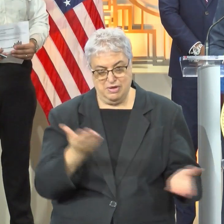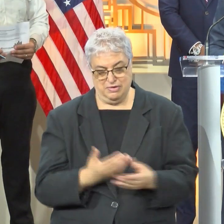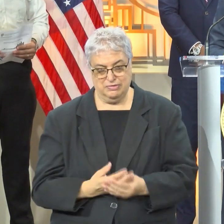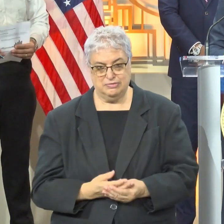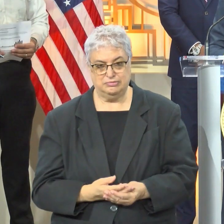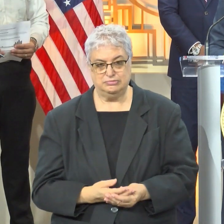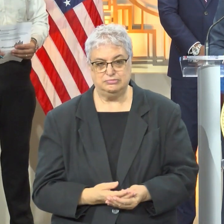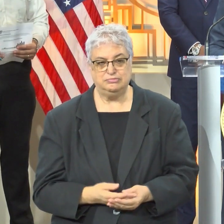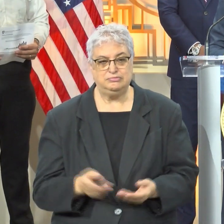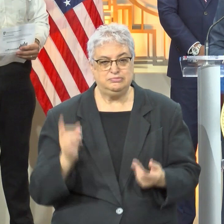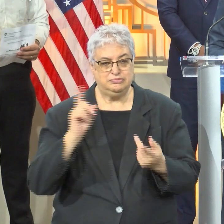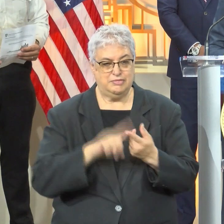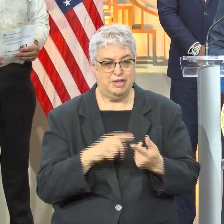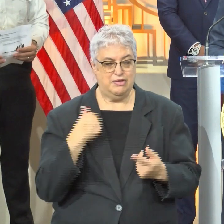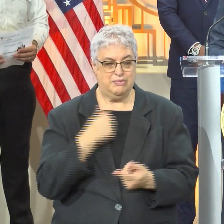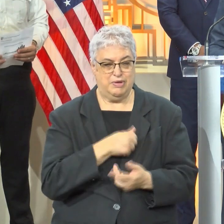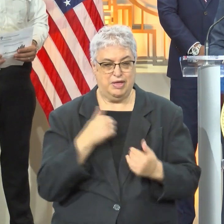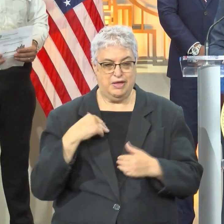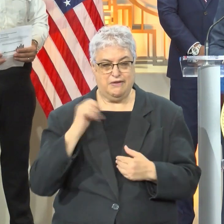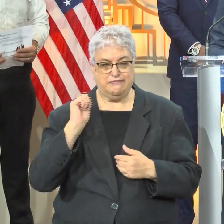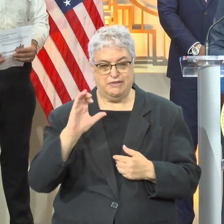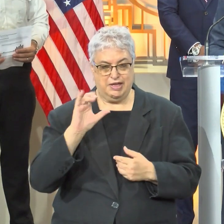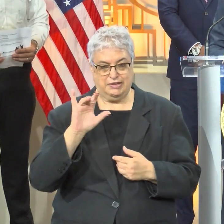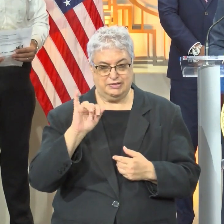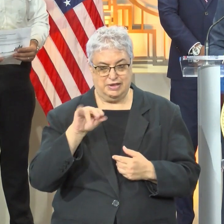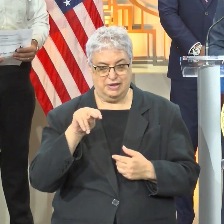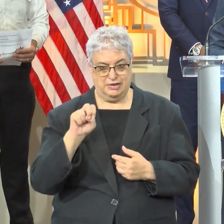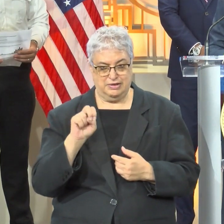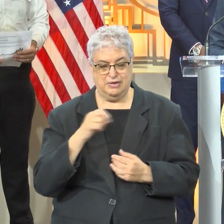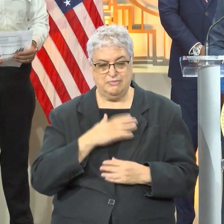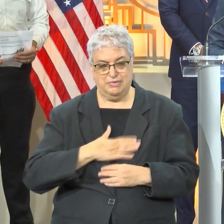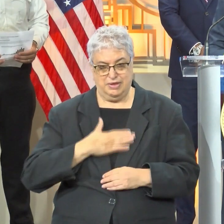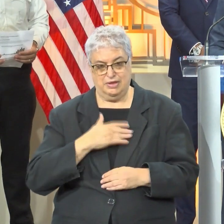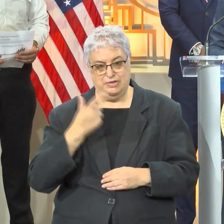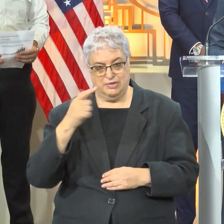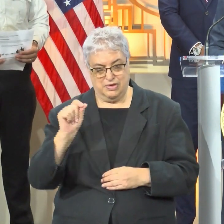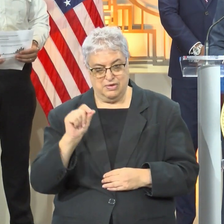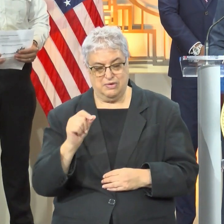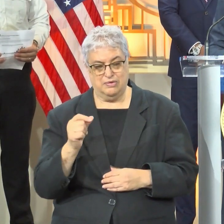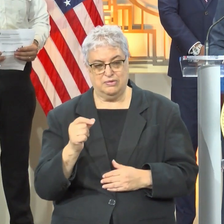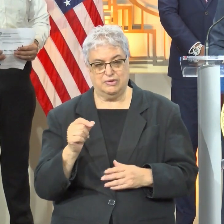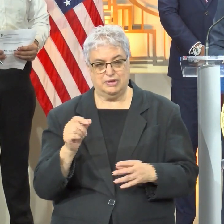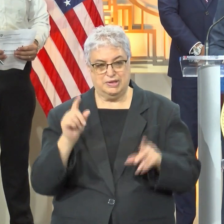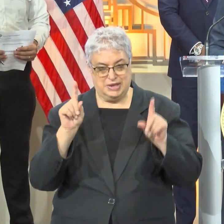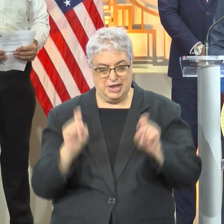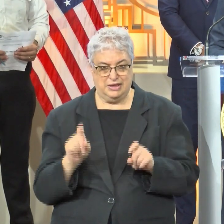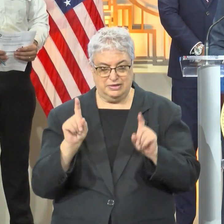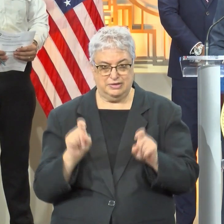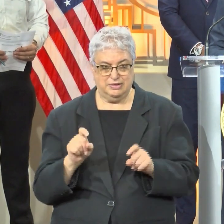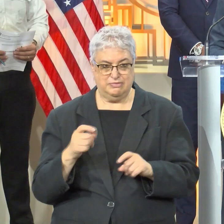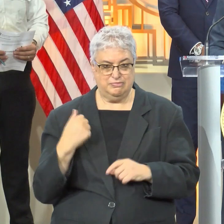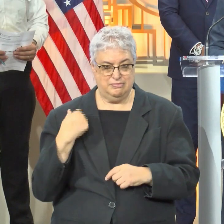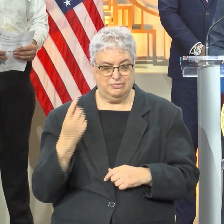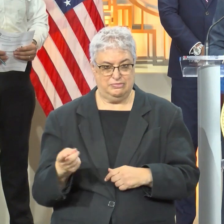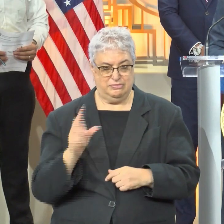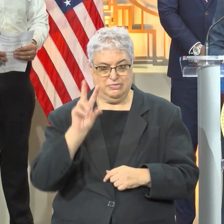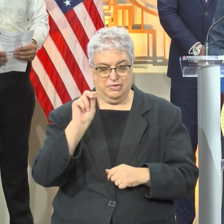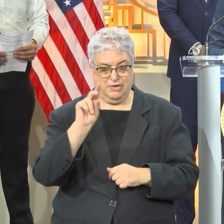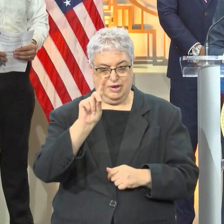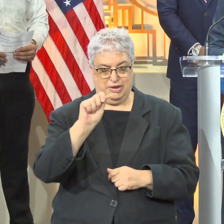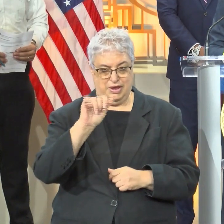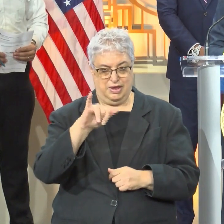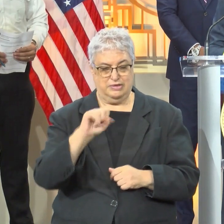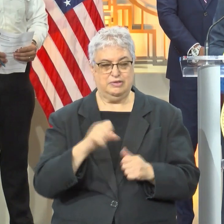until there is a vaccine for this virus, please go and be tested. And if you haven't been tested, for example, in the last 30